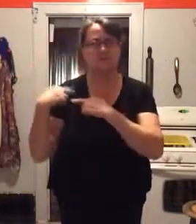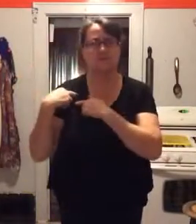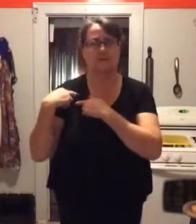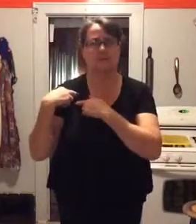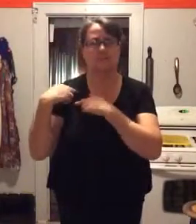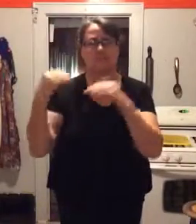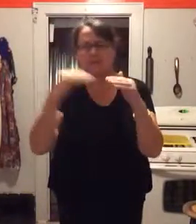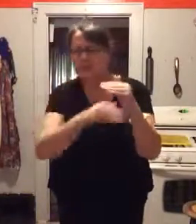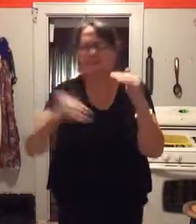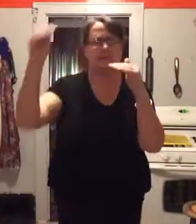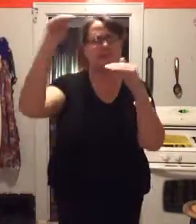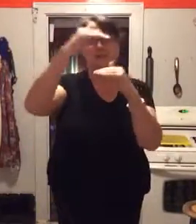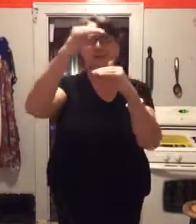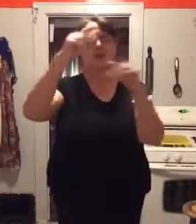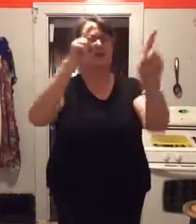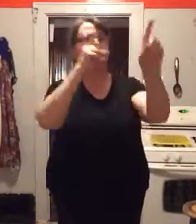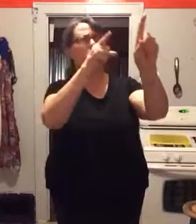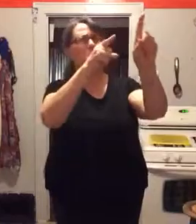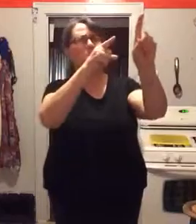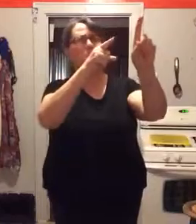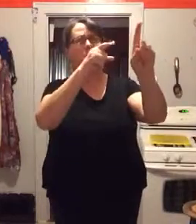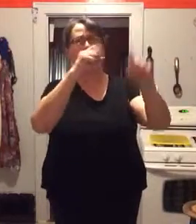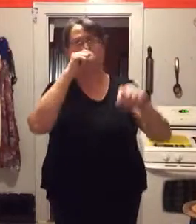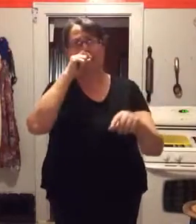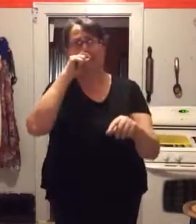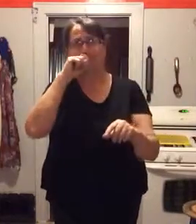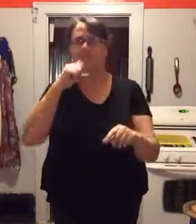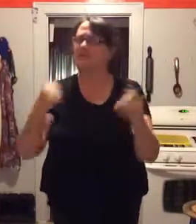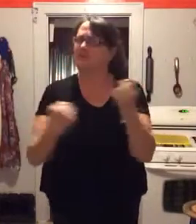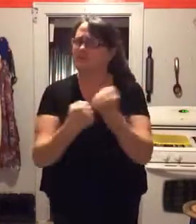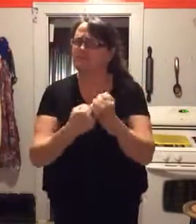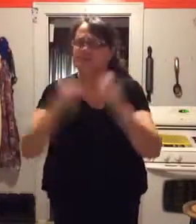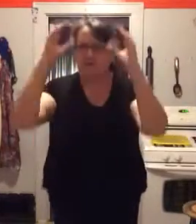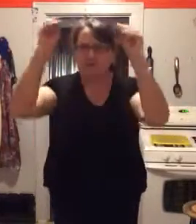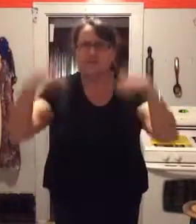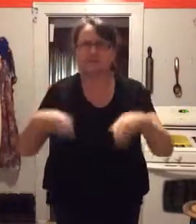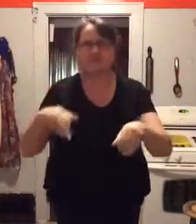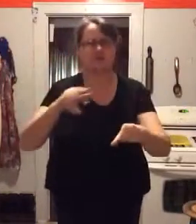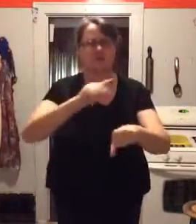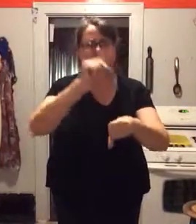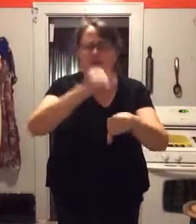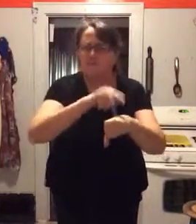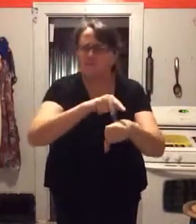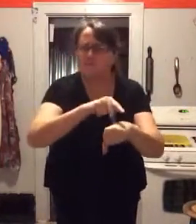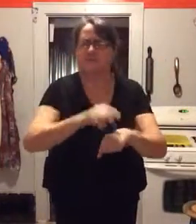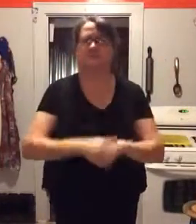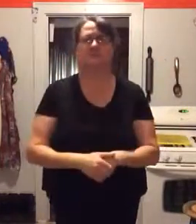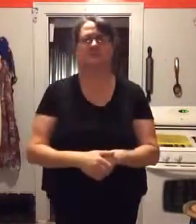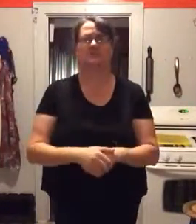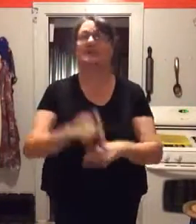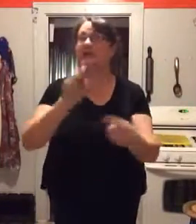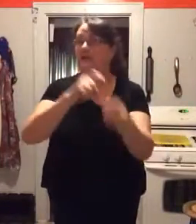principals, and turning around schools that aren't working where